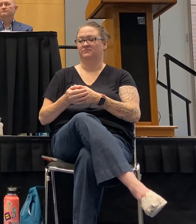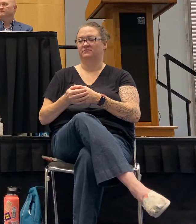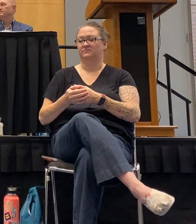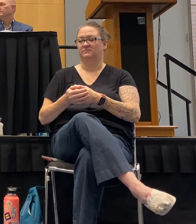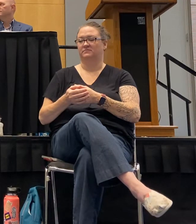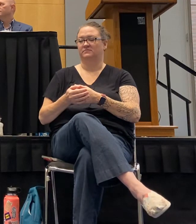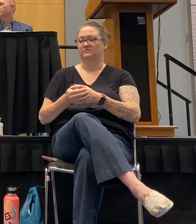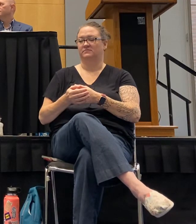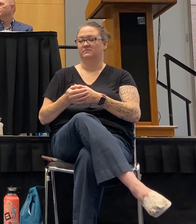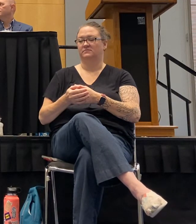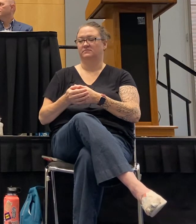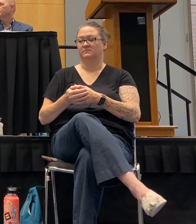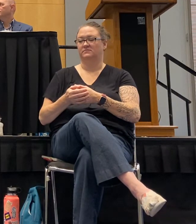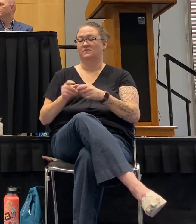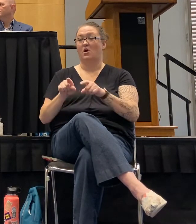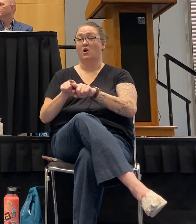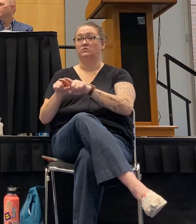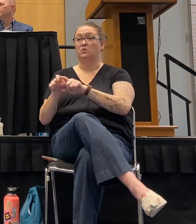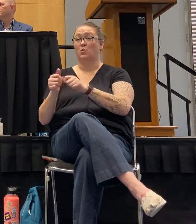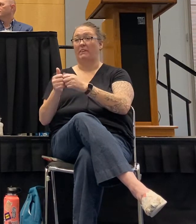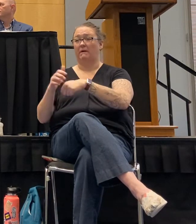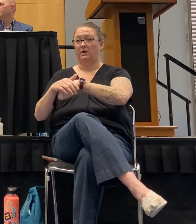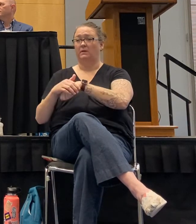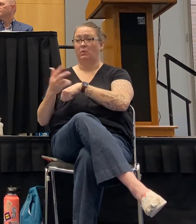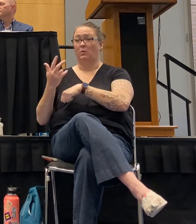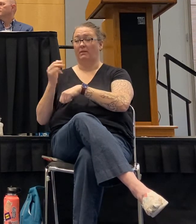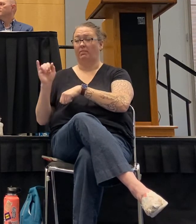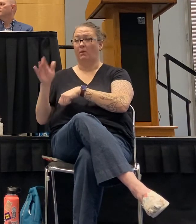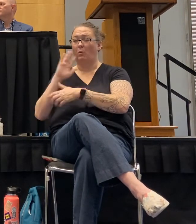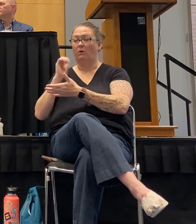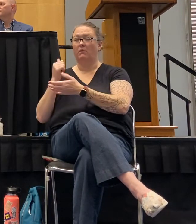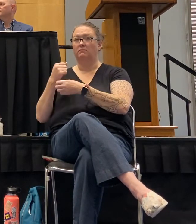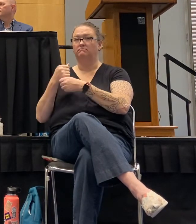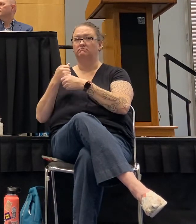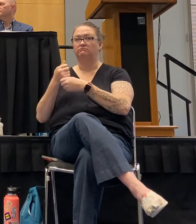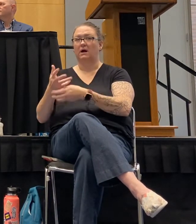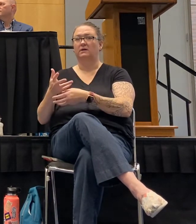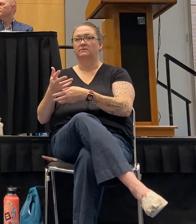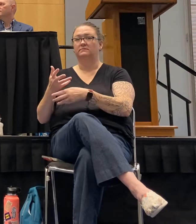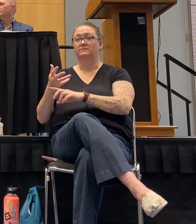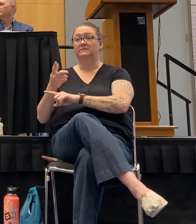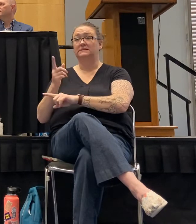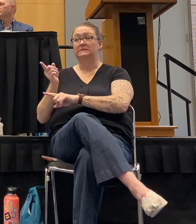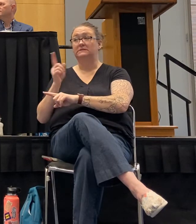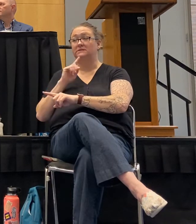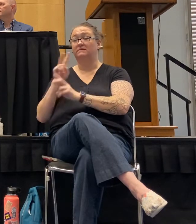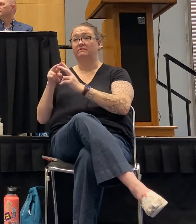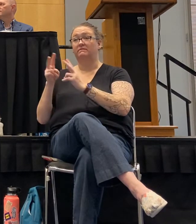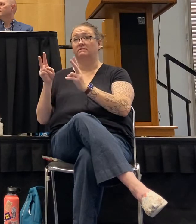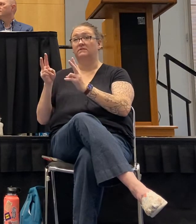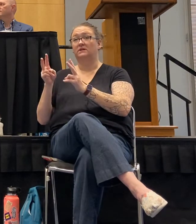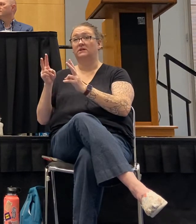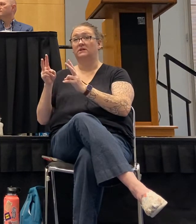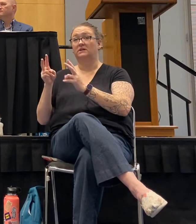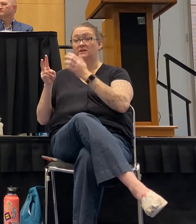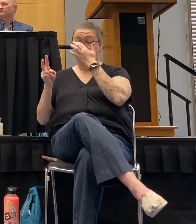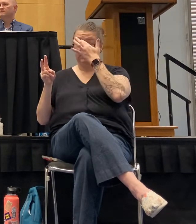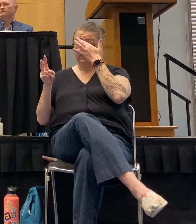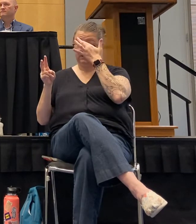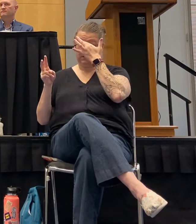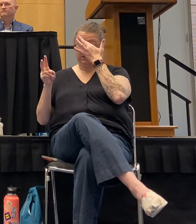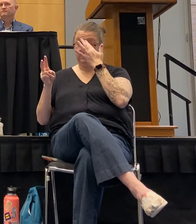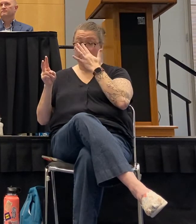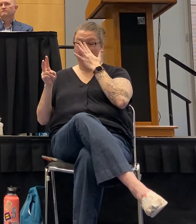Also, just by having English 3, that will, you know, make it. It is a very smooth implementation, to be